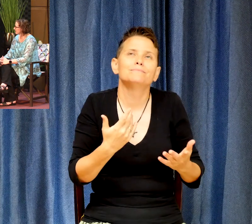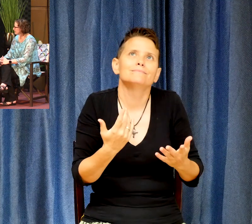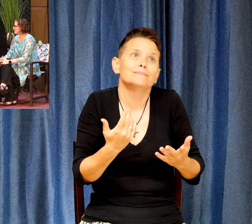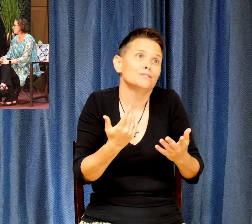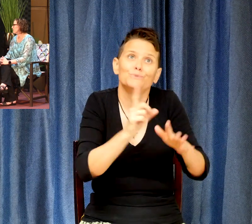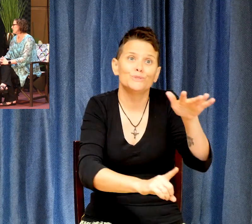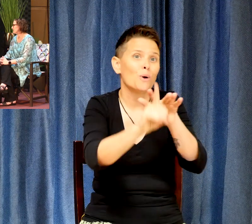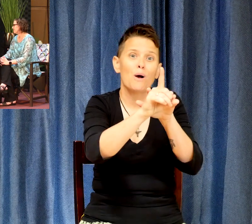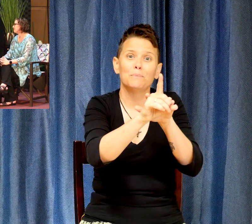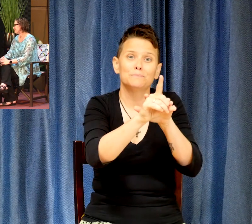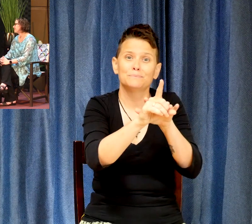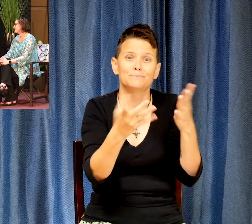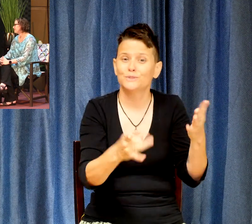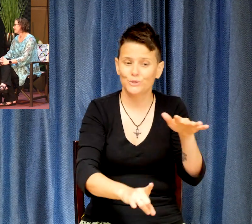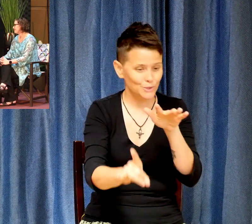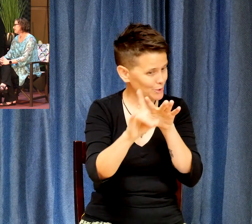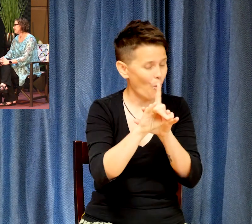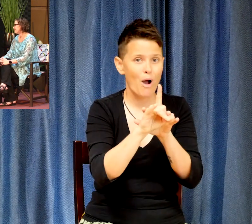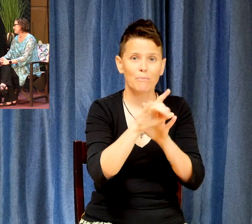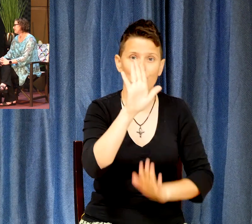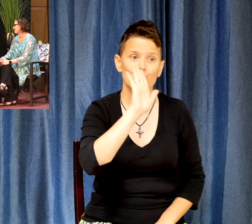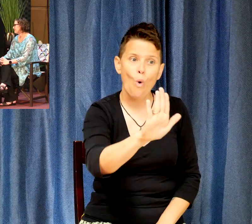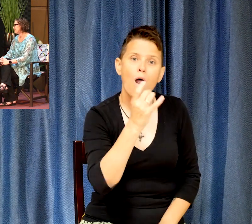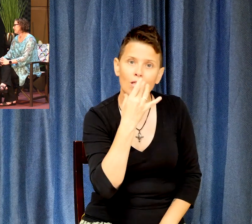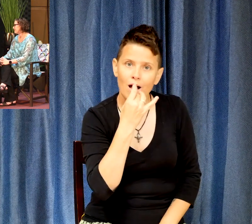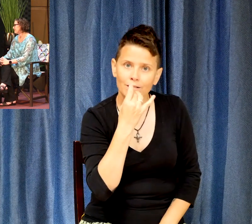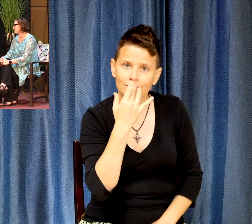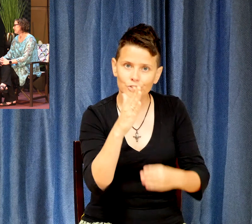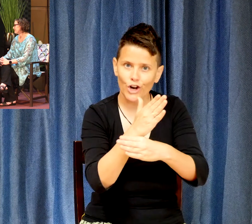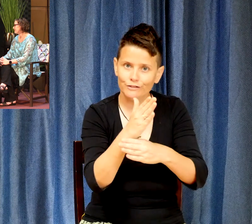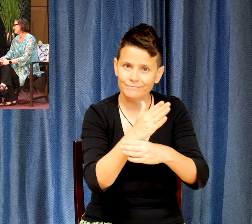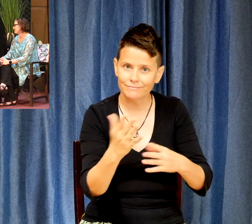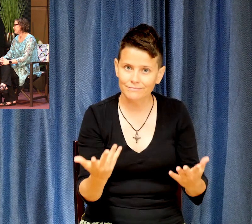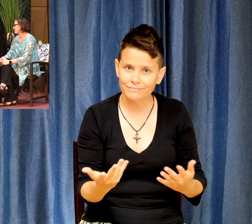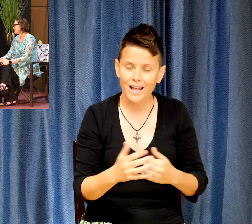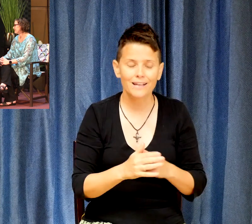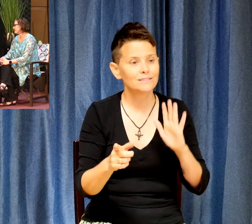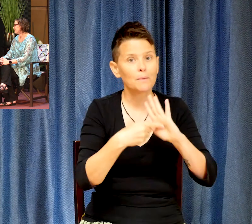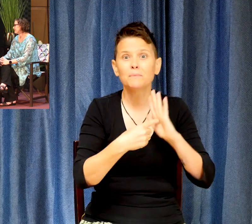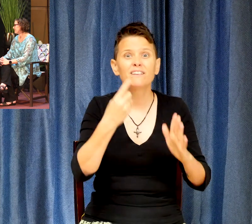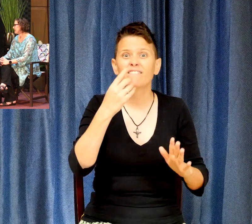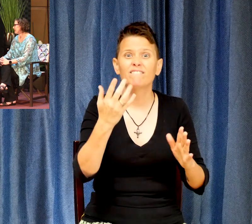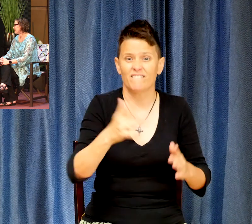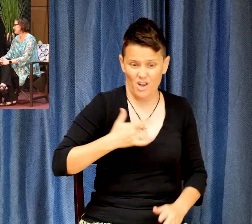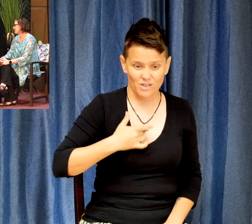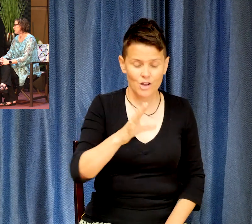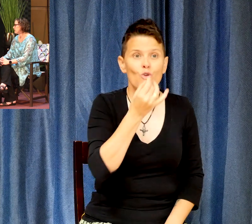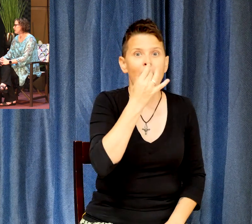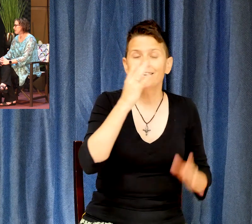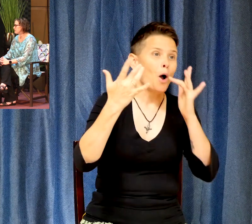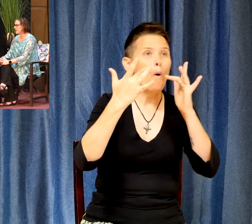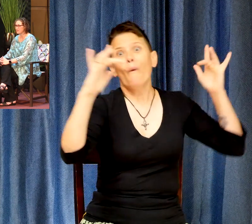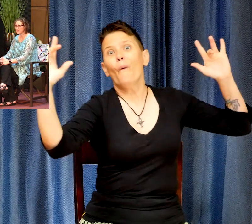fifth principle, right? It's just showing up and shining your light. And sometimes that light feels a little dimmer, and then sometimes it feels really bright, Right.